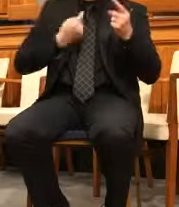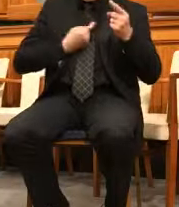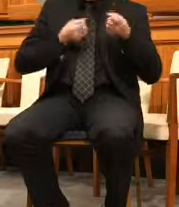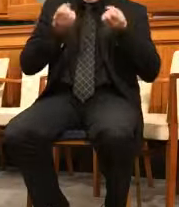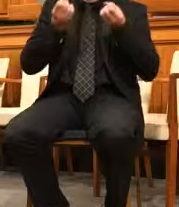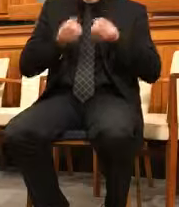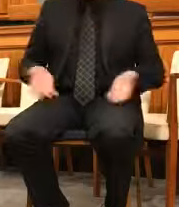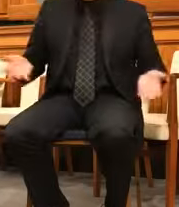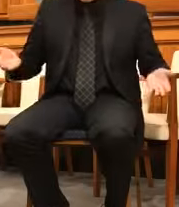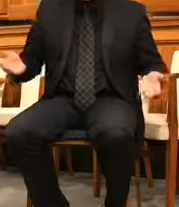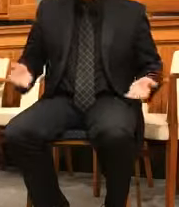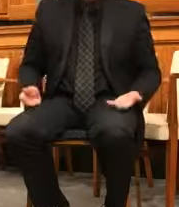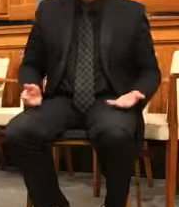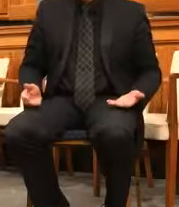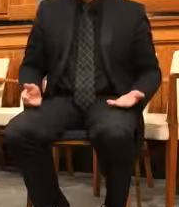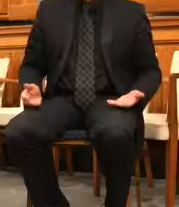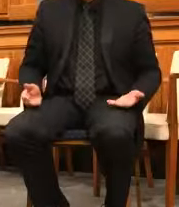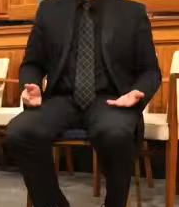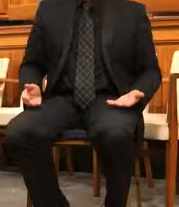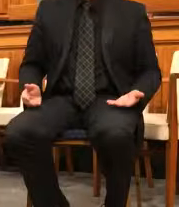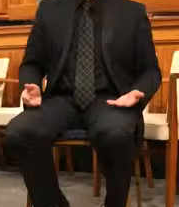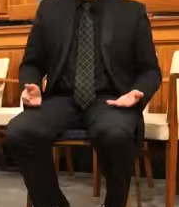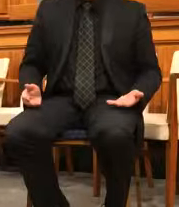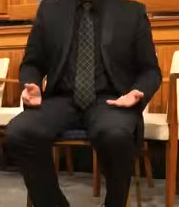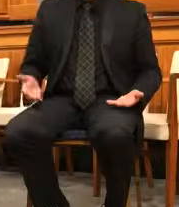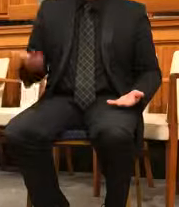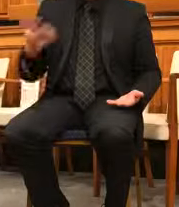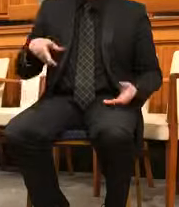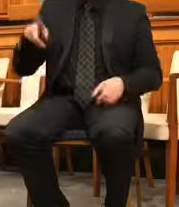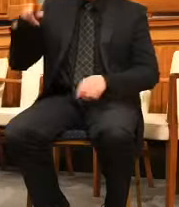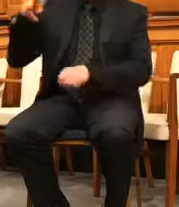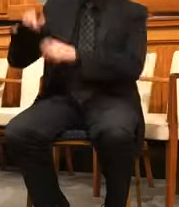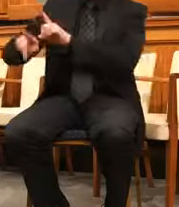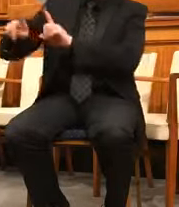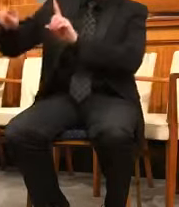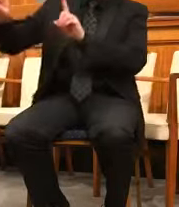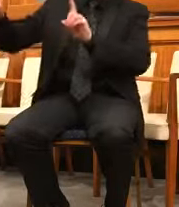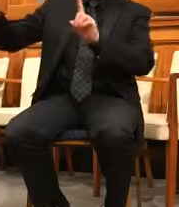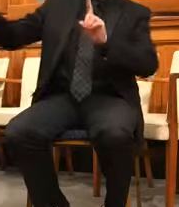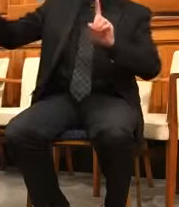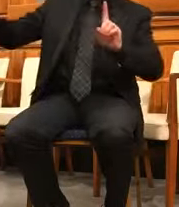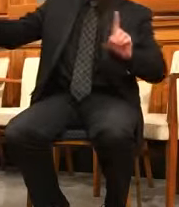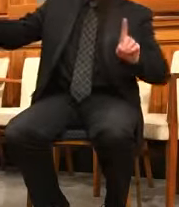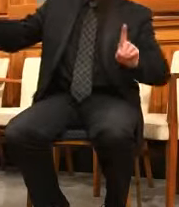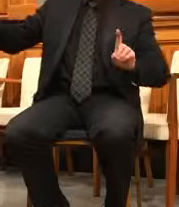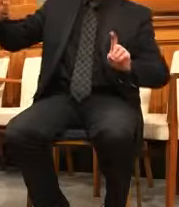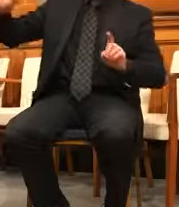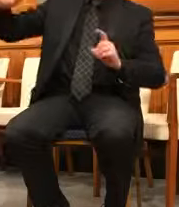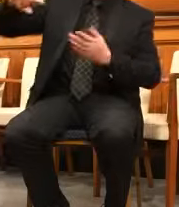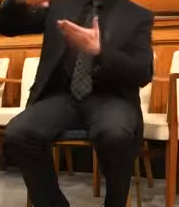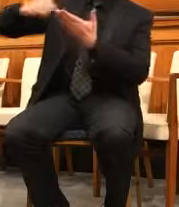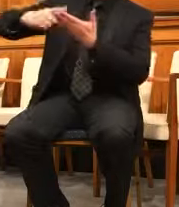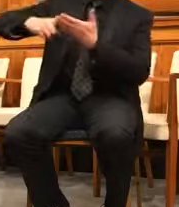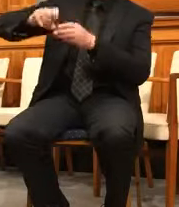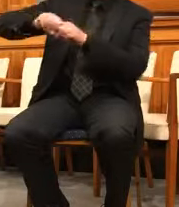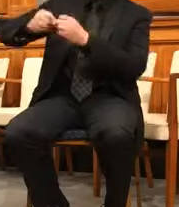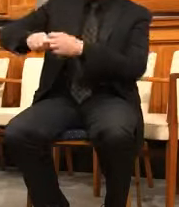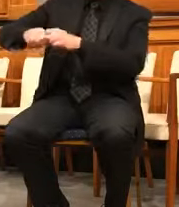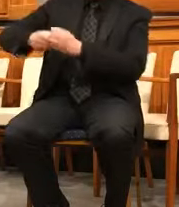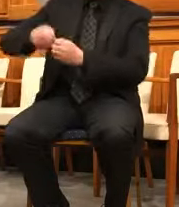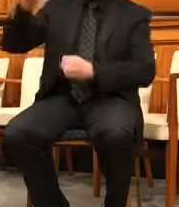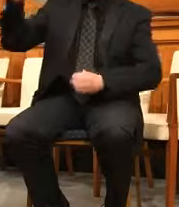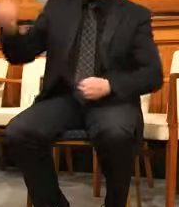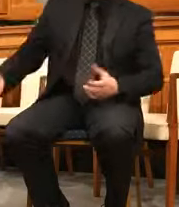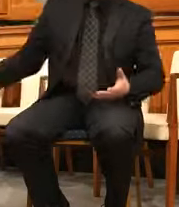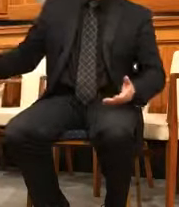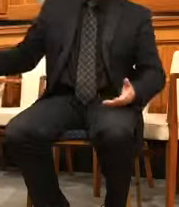off from him. We've broken his commandments. And we are in a state of sin.